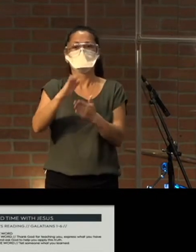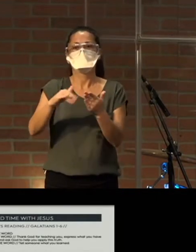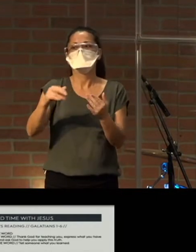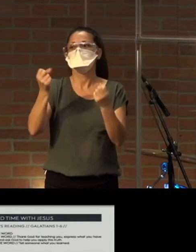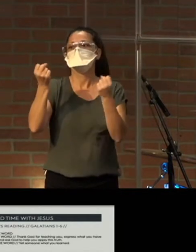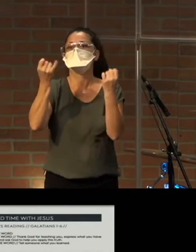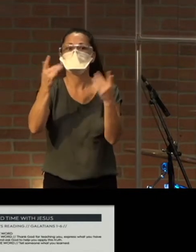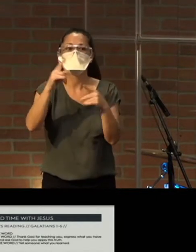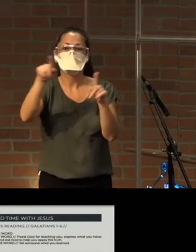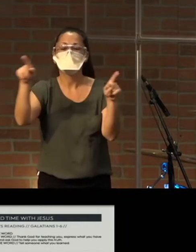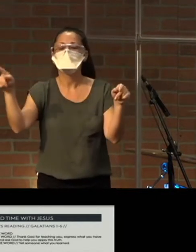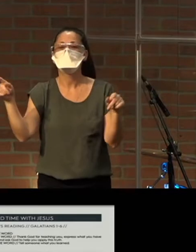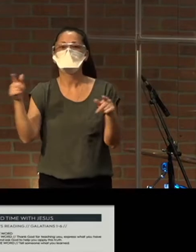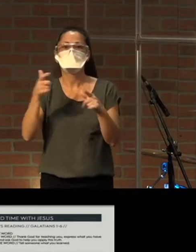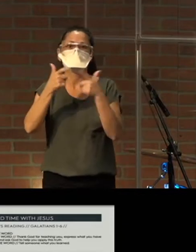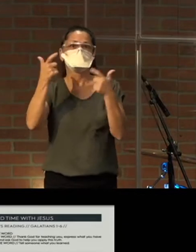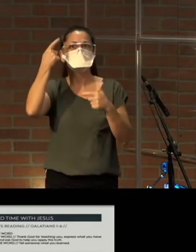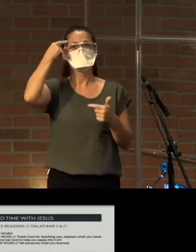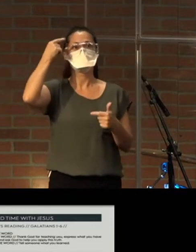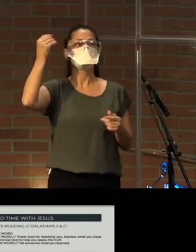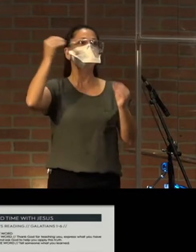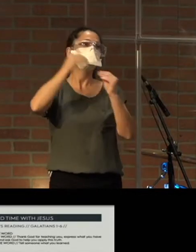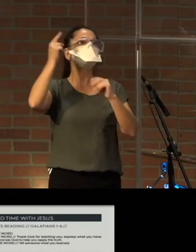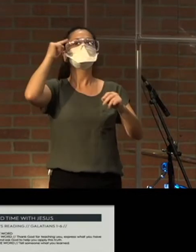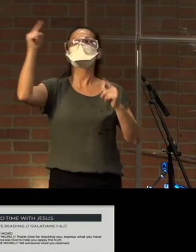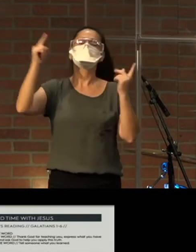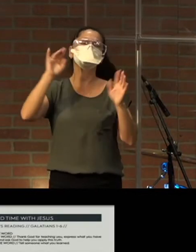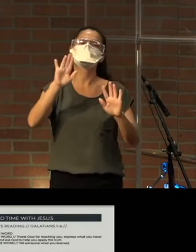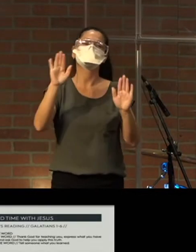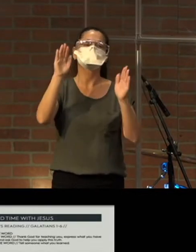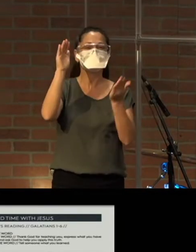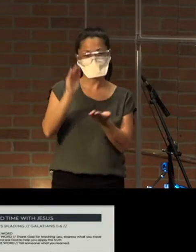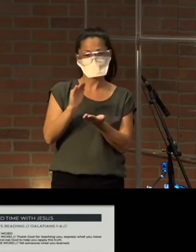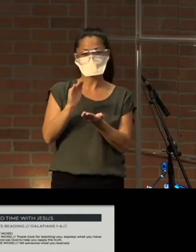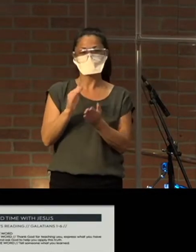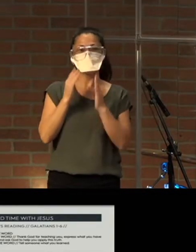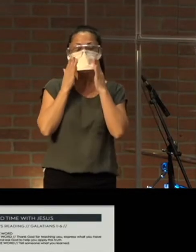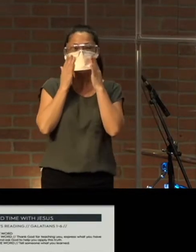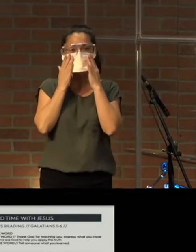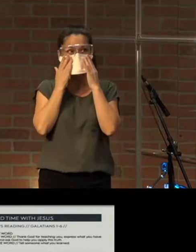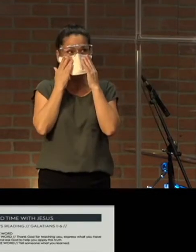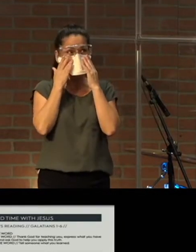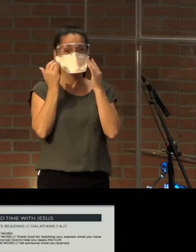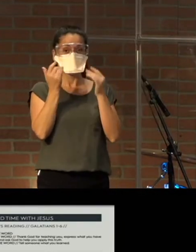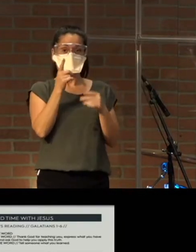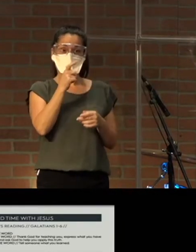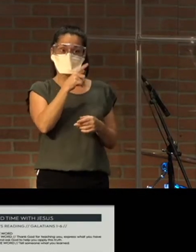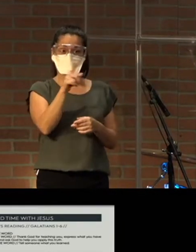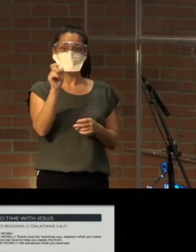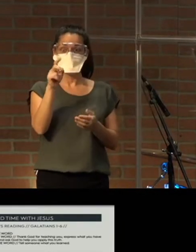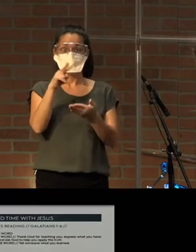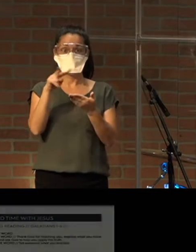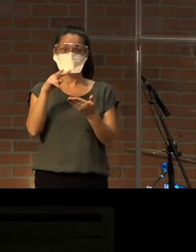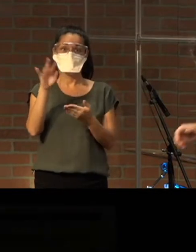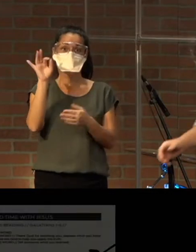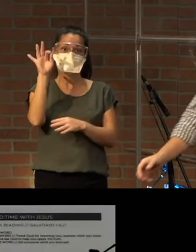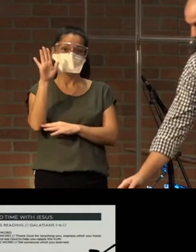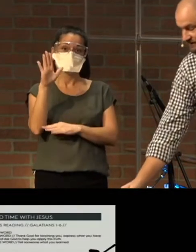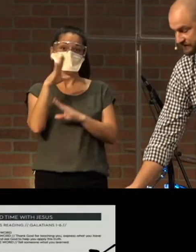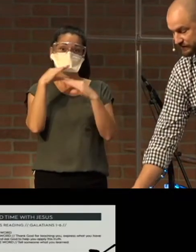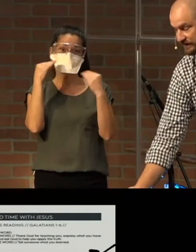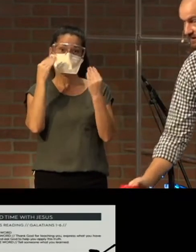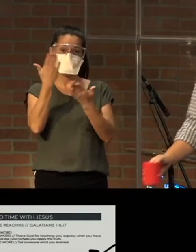other things like people with big brains will be able to do. And now for those of you who have ever seen Smiley's handwriting, here's what his is going to